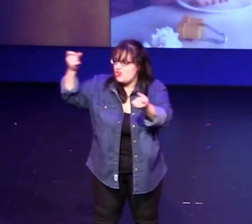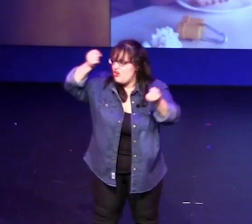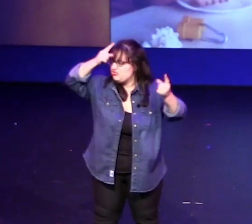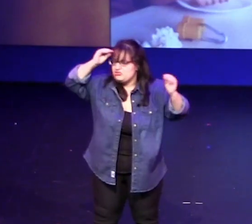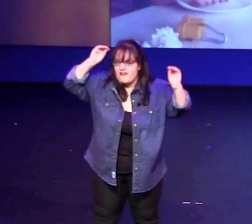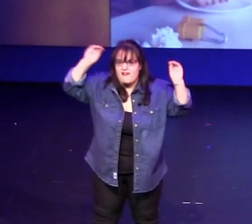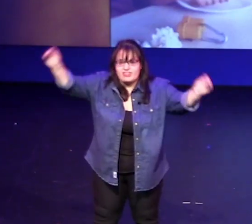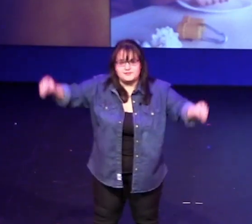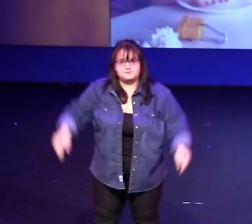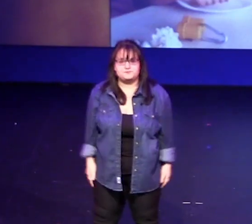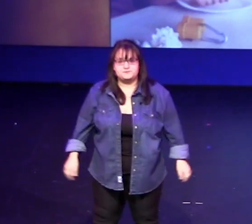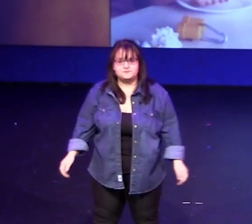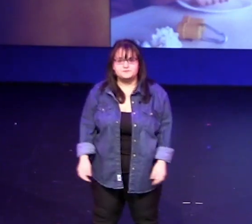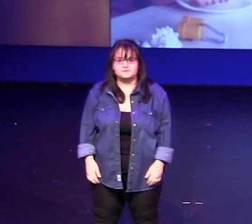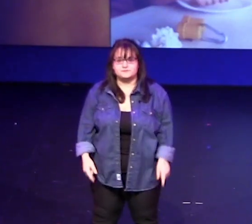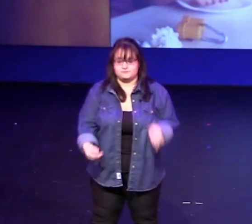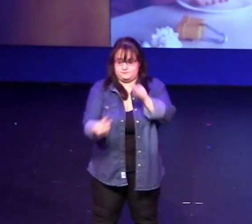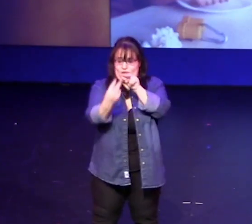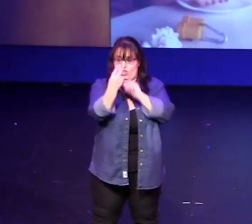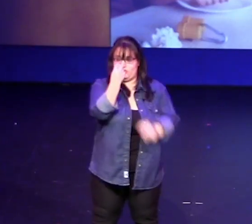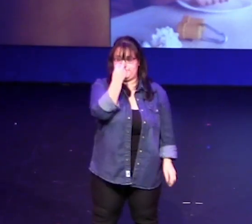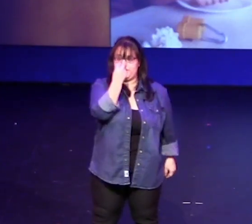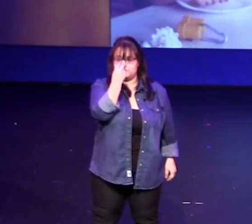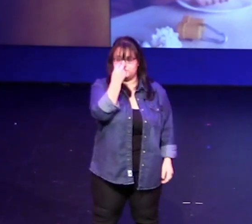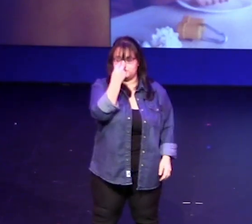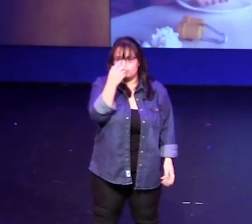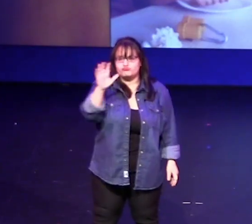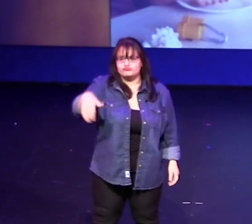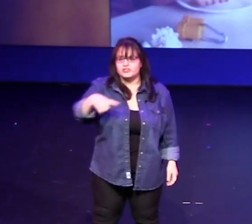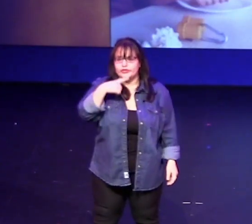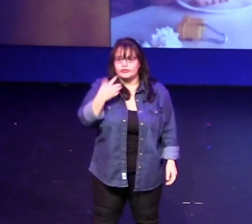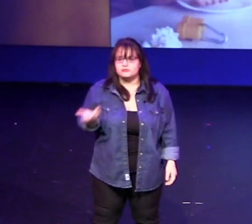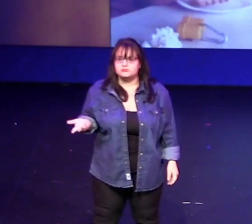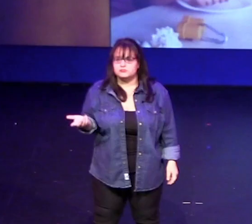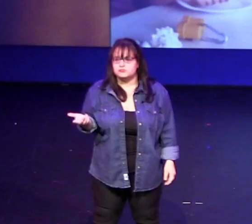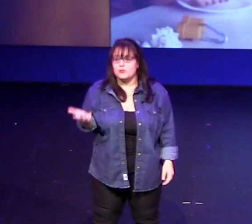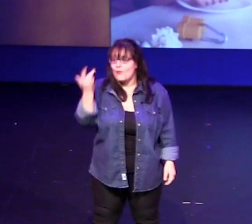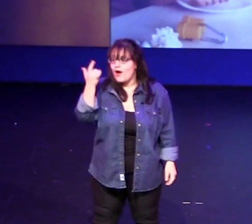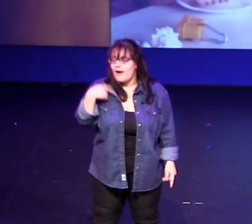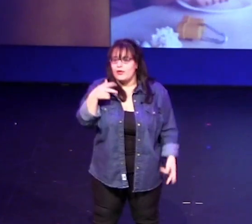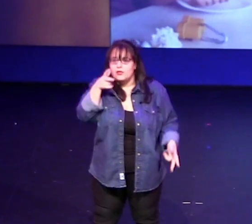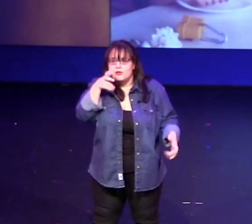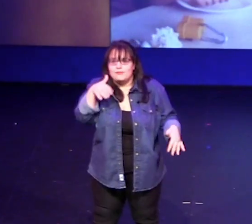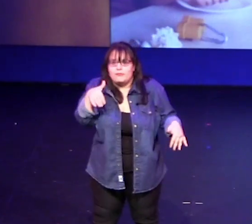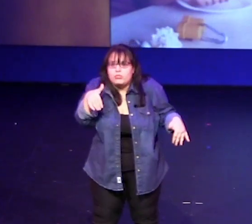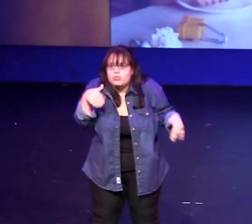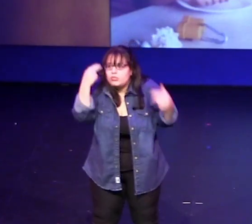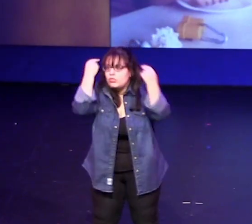The same old thing that I had been experiencing my entire life, it just looked a little bit different now. They saw me